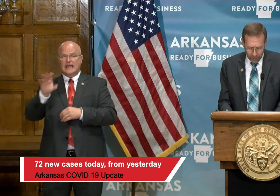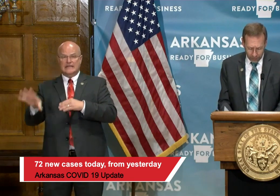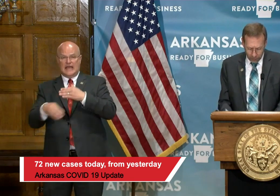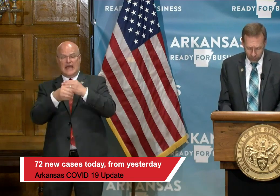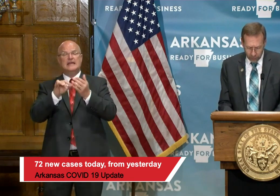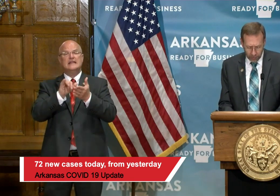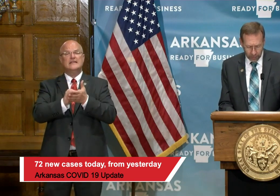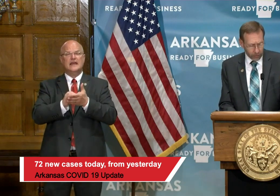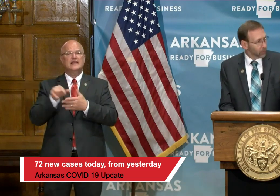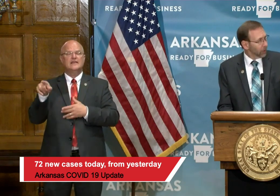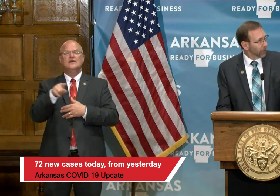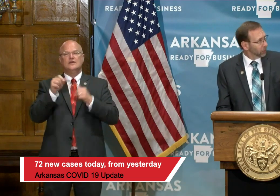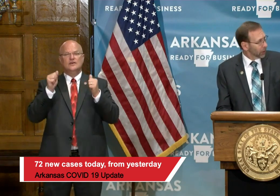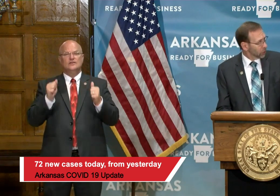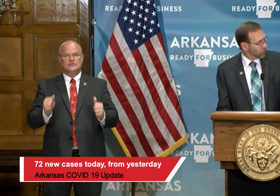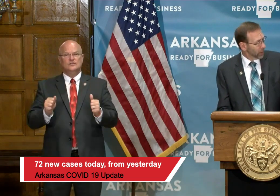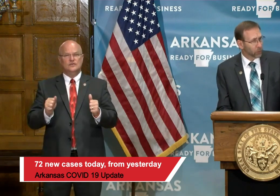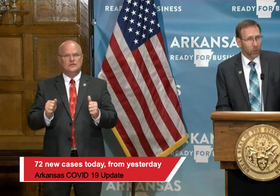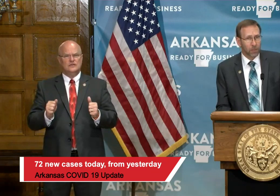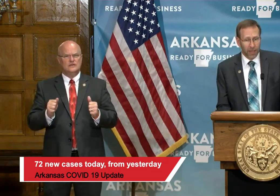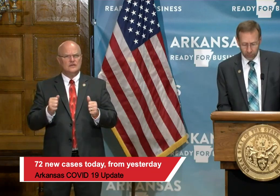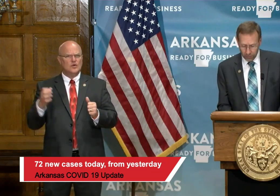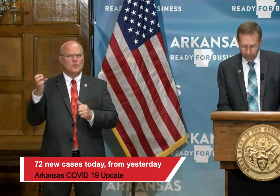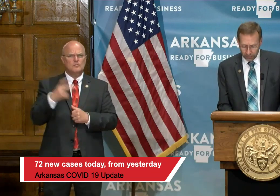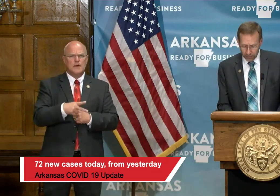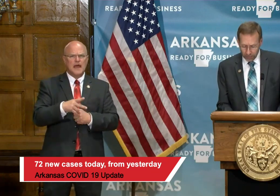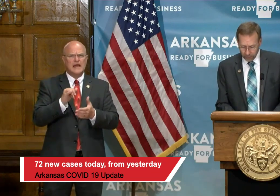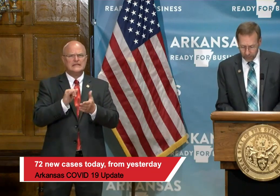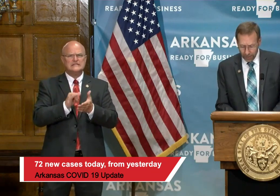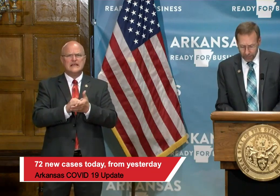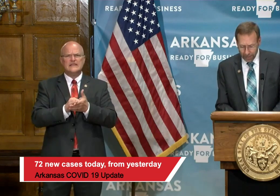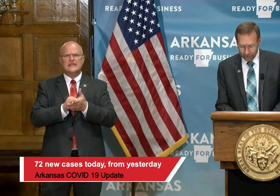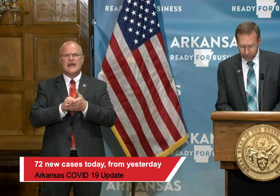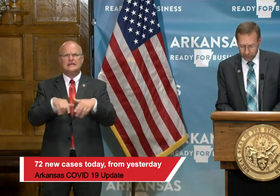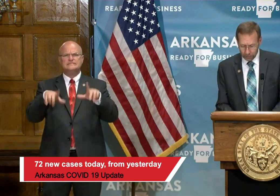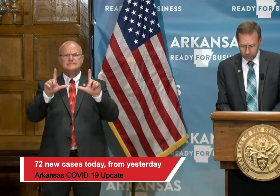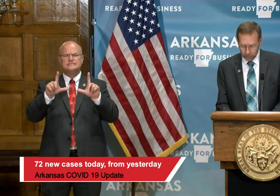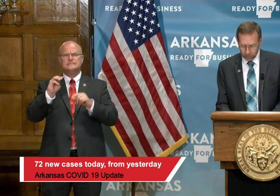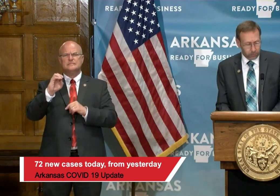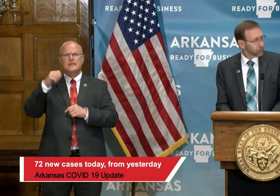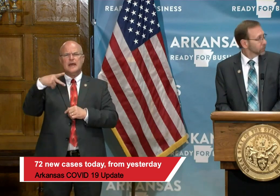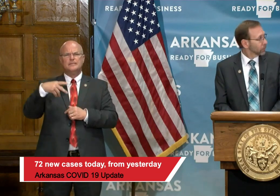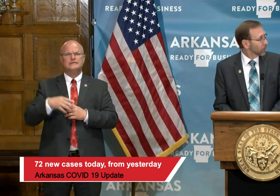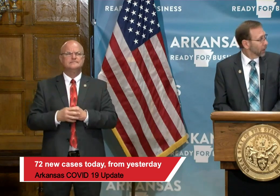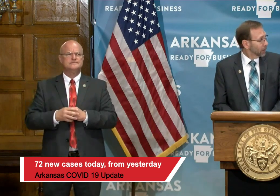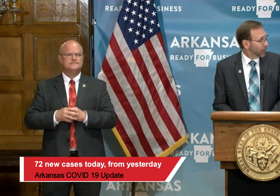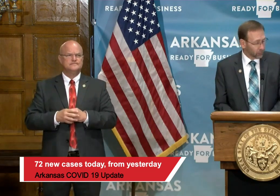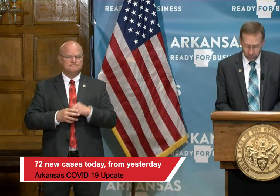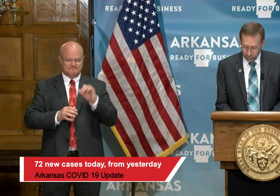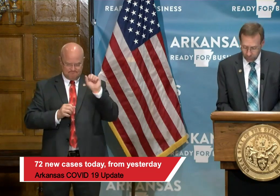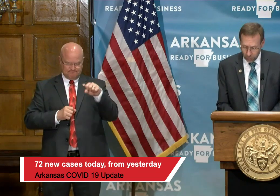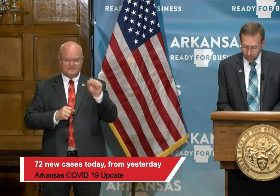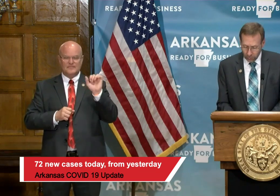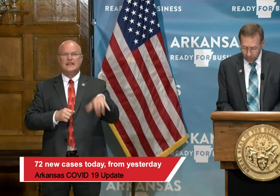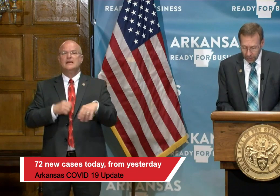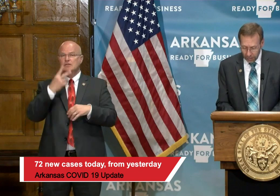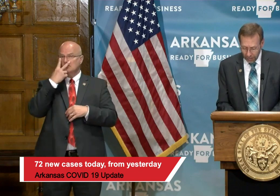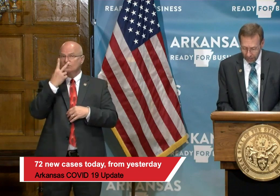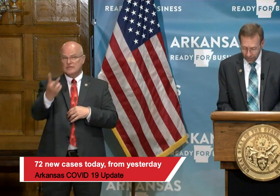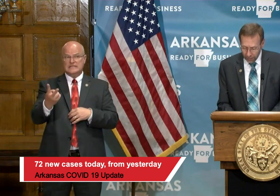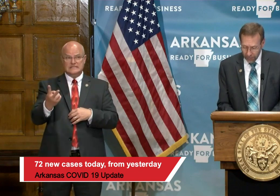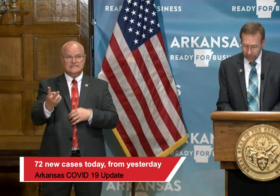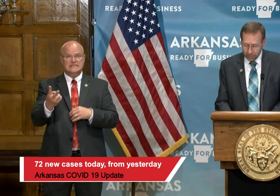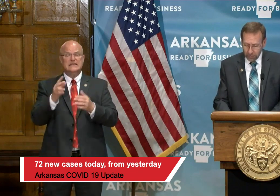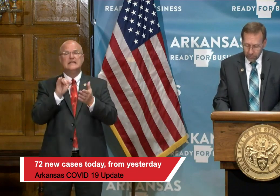that, you can, I don't know, can we go back to that map? Yes, you can